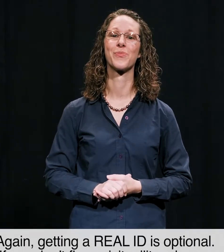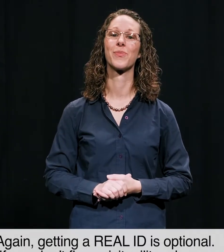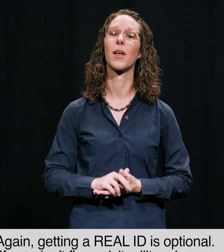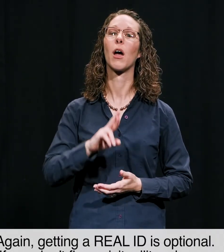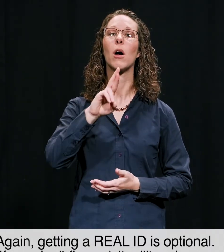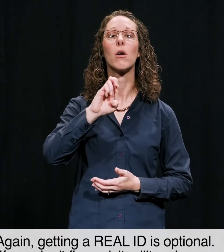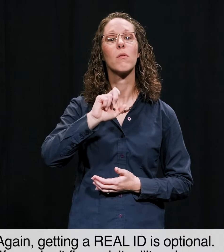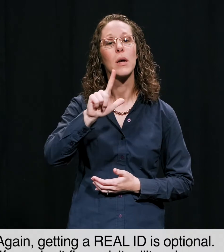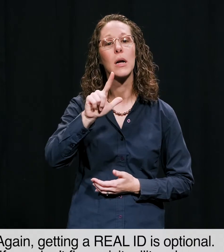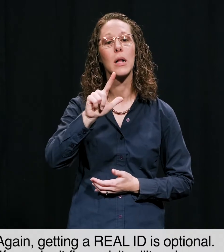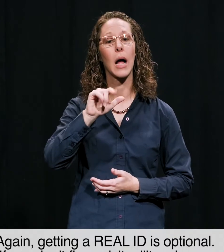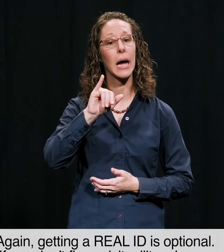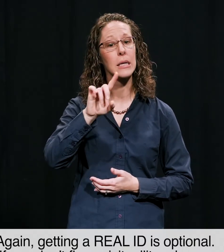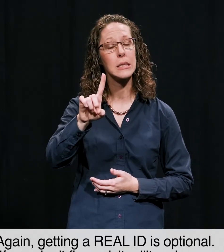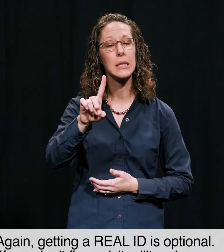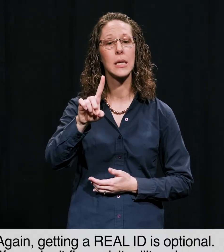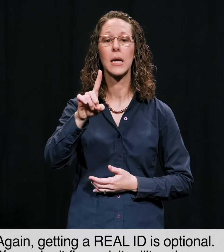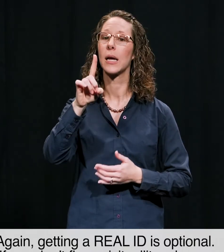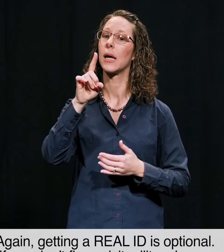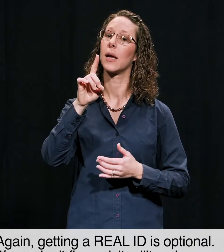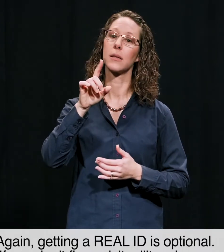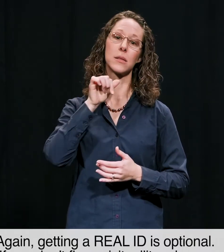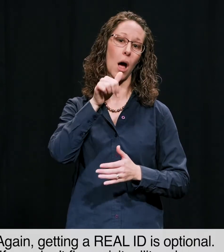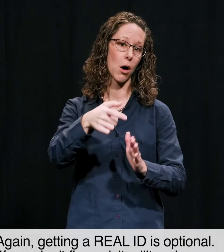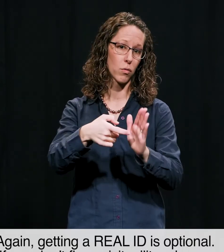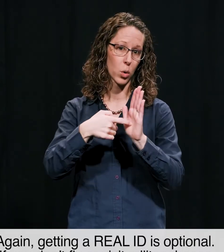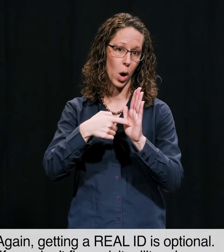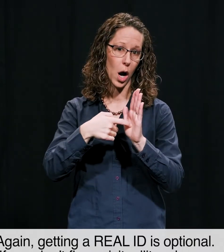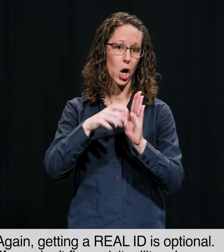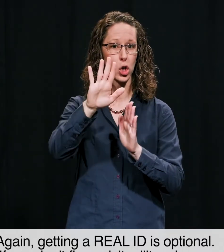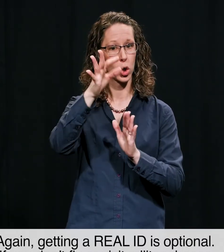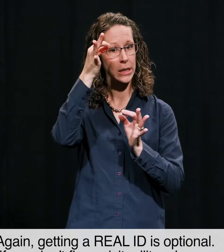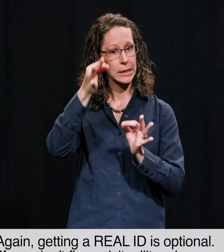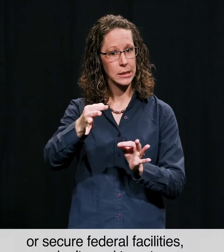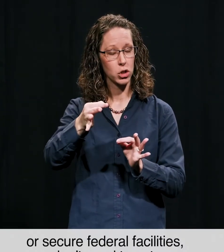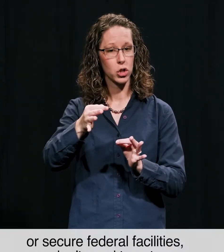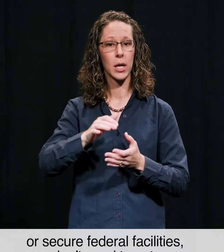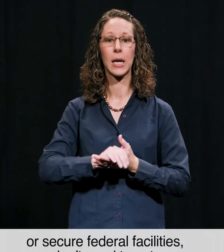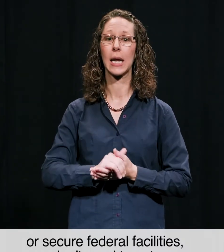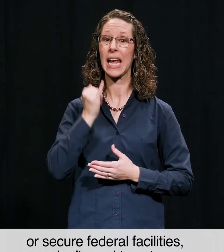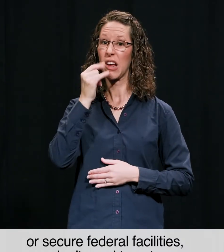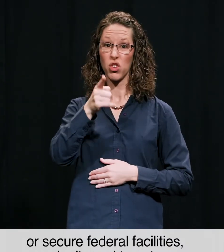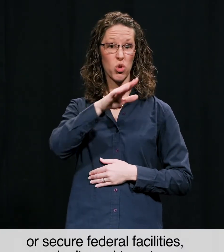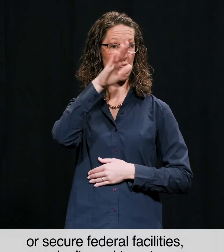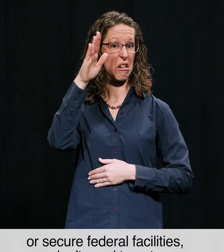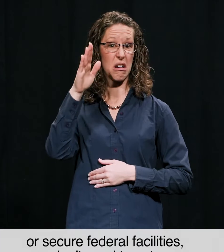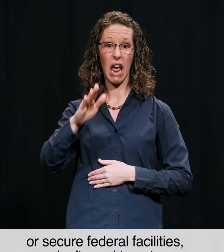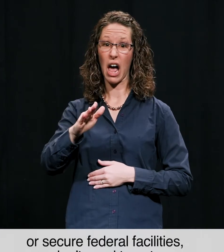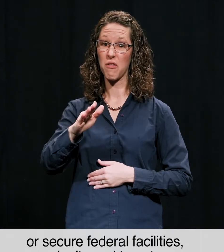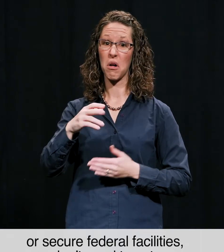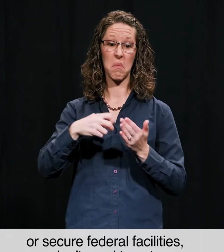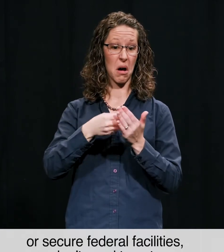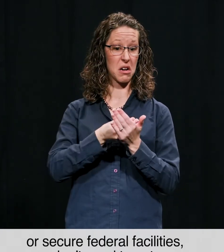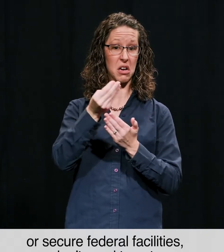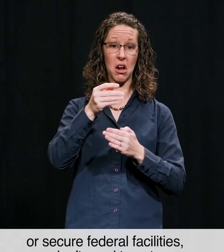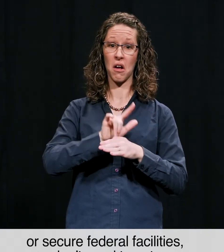is optional. If you don't fly or visit military bases or secure federal facilities, you don't need to get one.